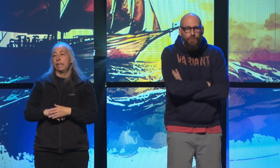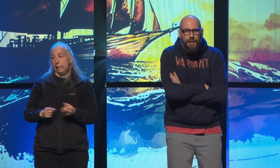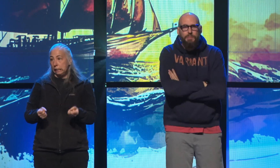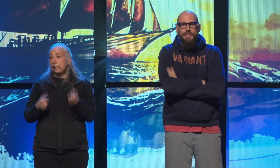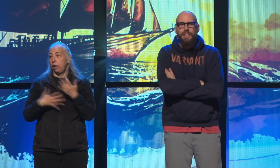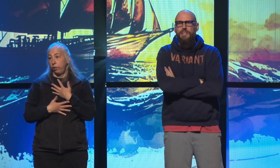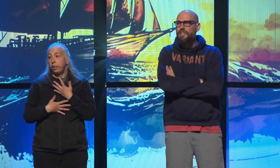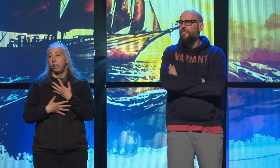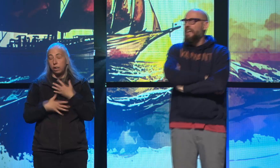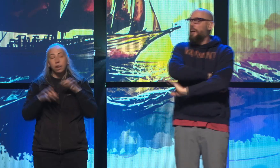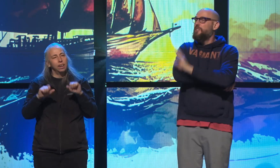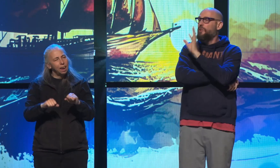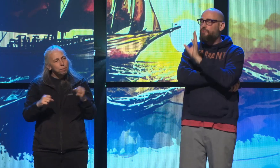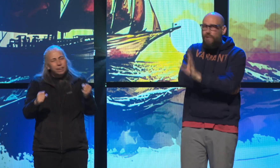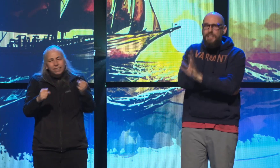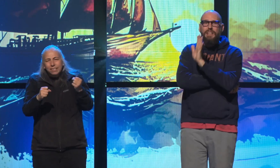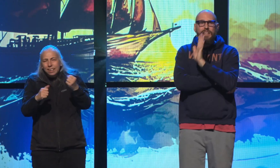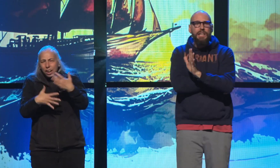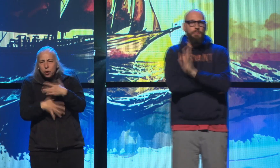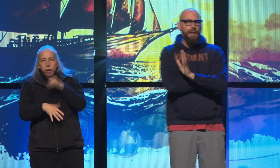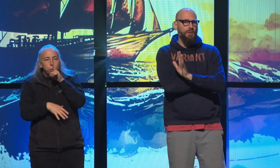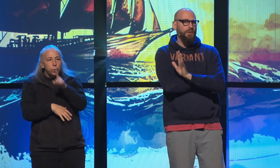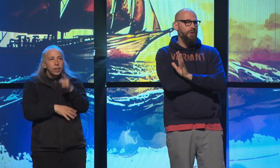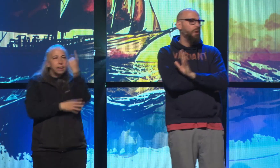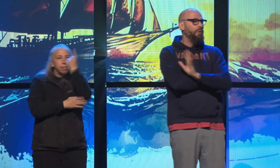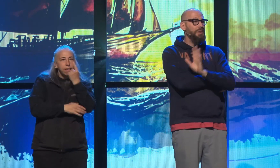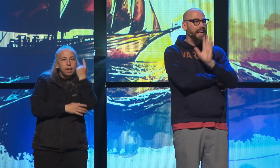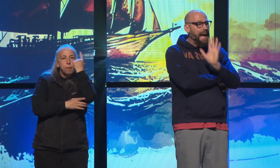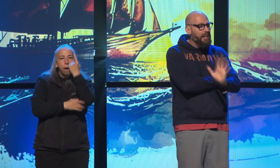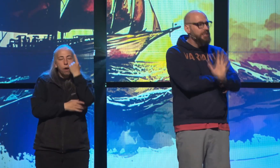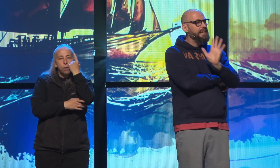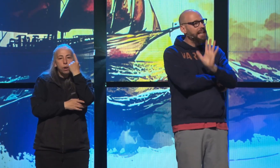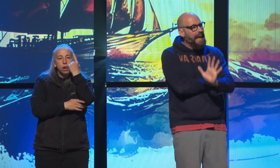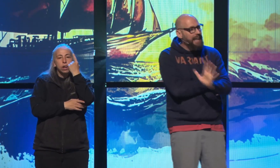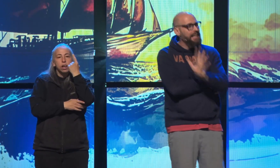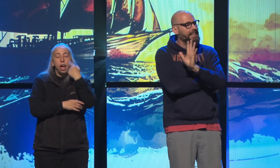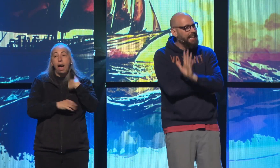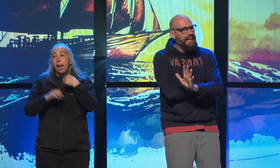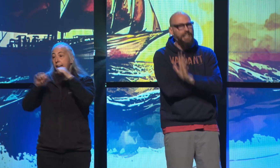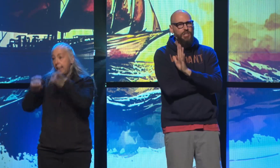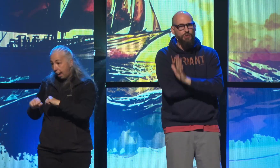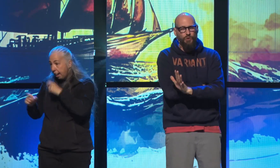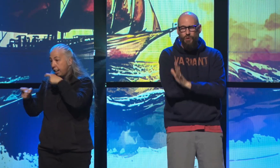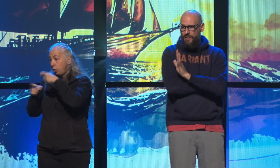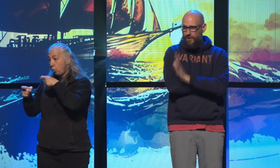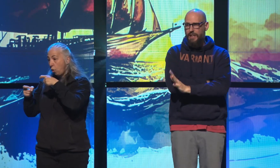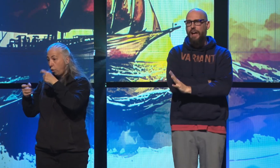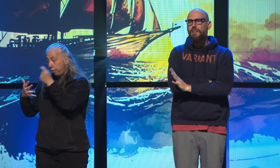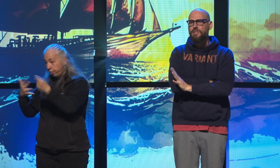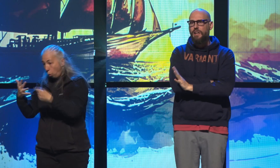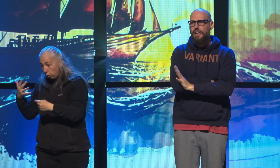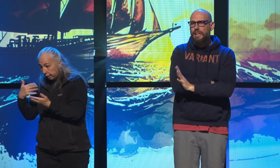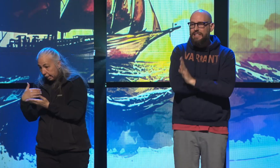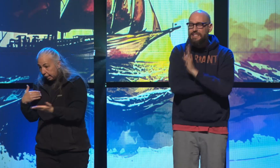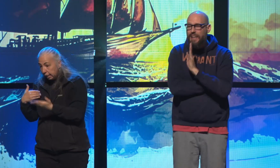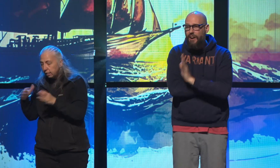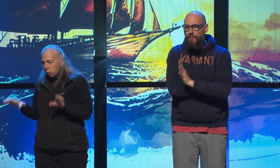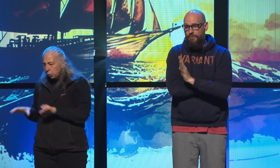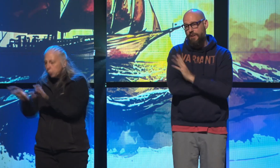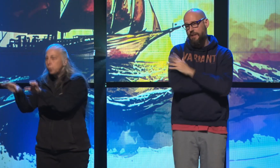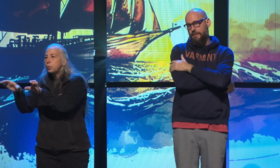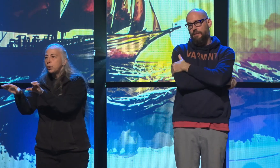This is incredibly scary stuff. I mean, to really think about what we actually can and can't control in our lives